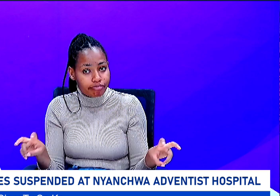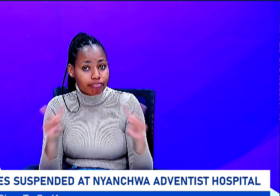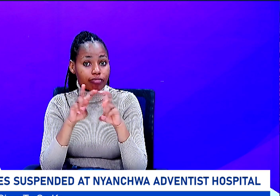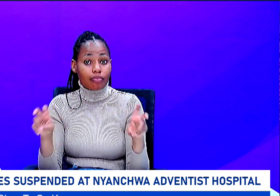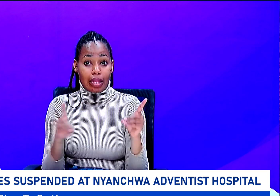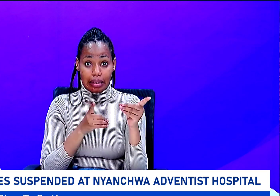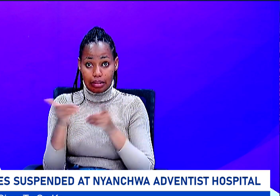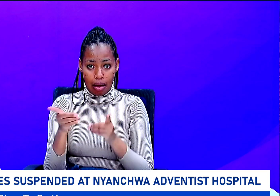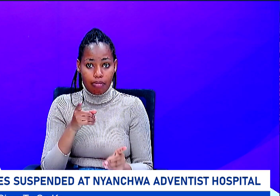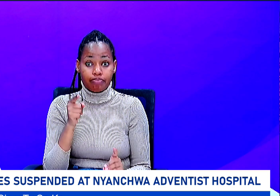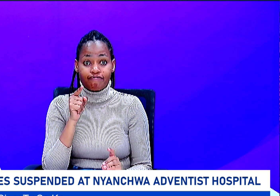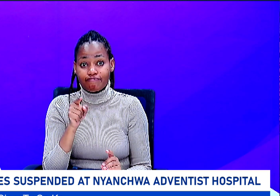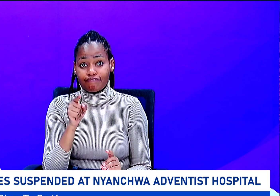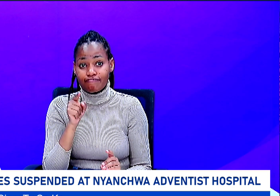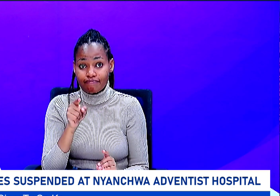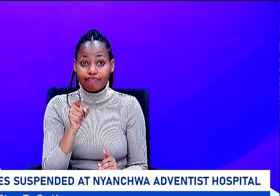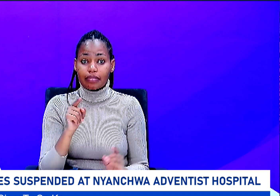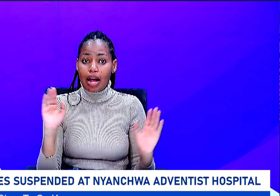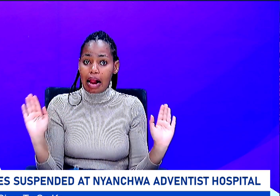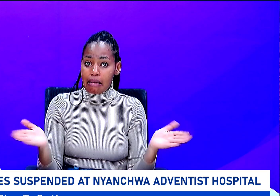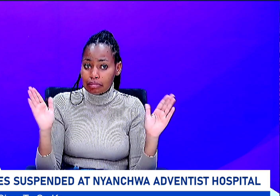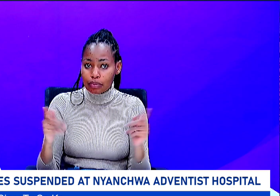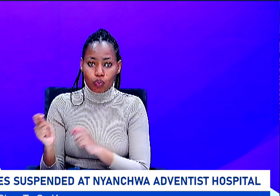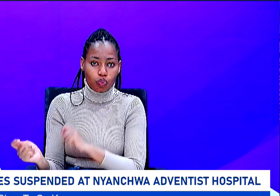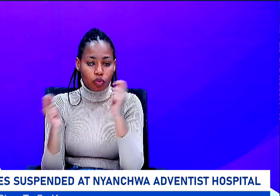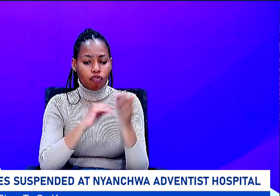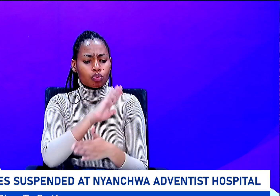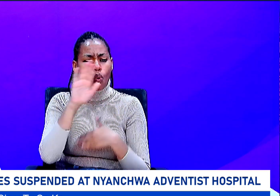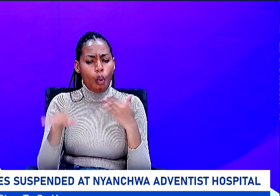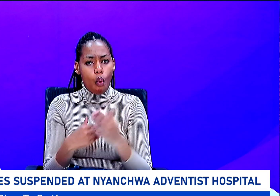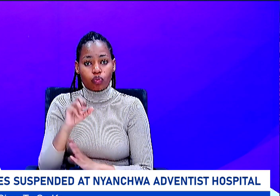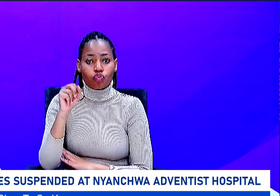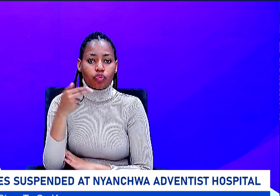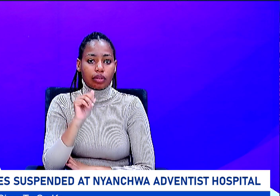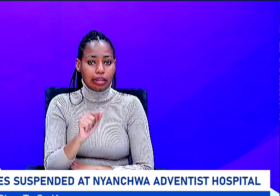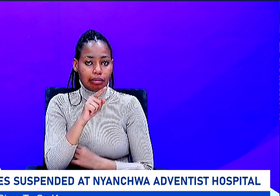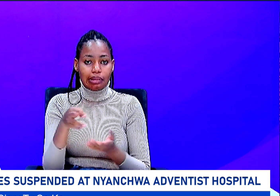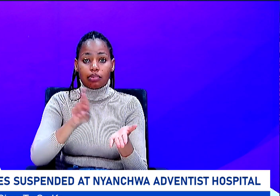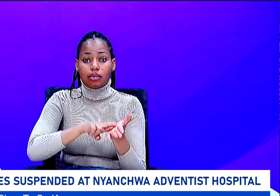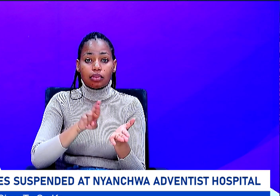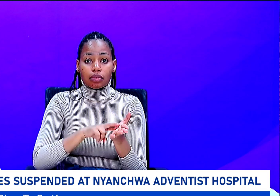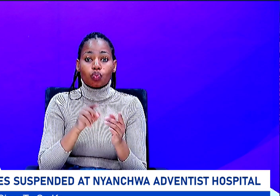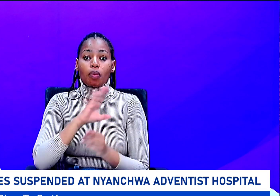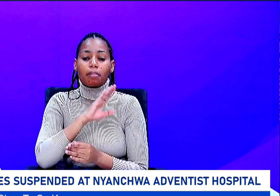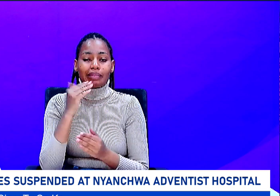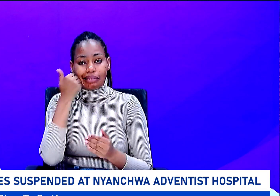comprehensive investigation. The directive also mandates the urgent transfer of all